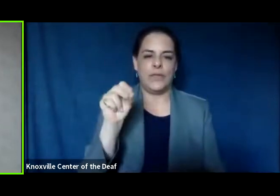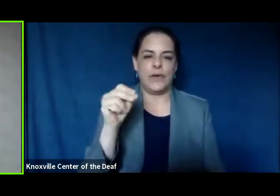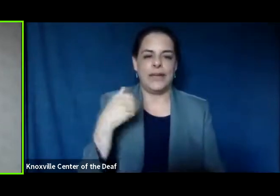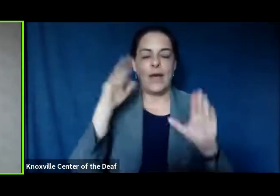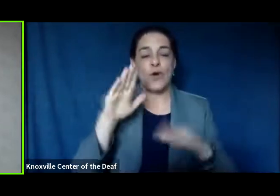Thank you.